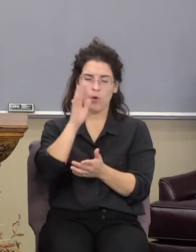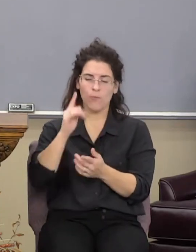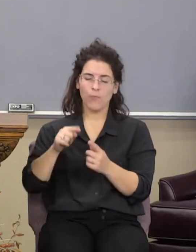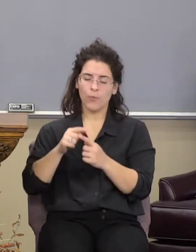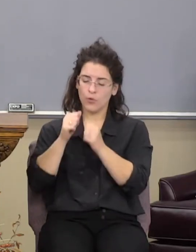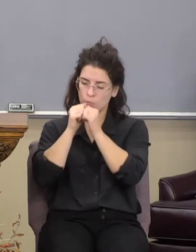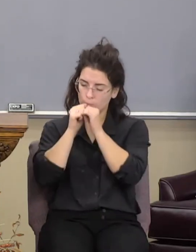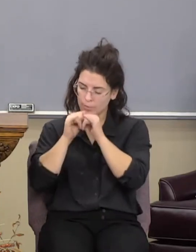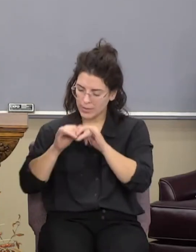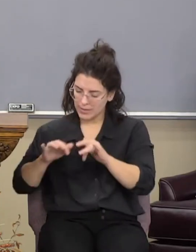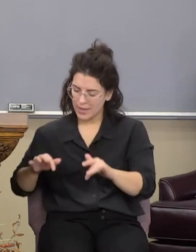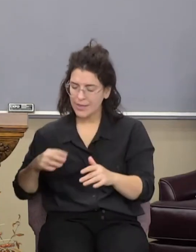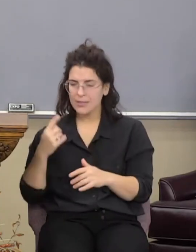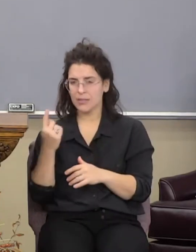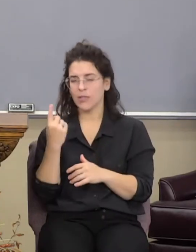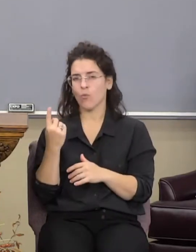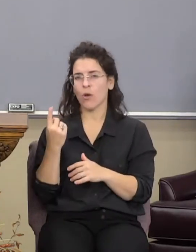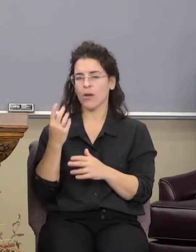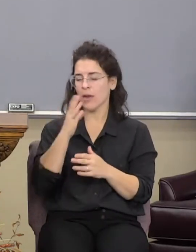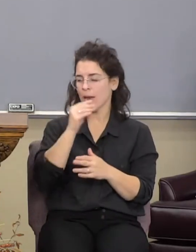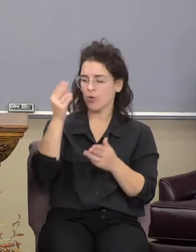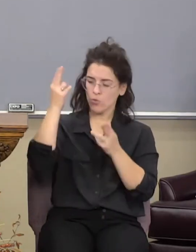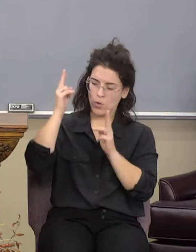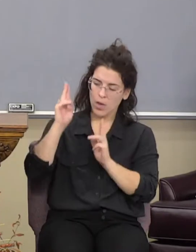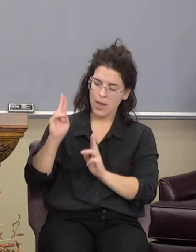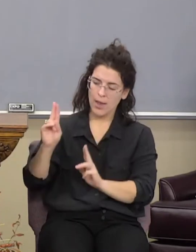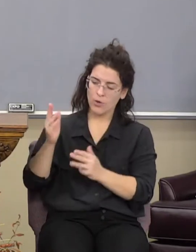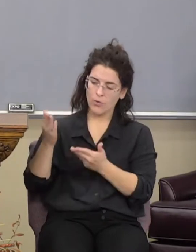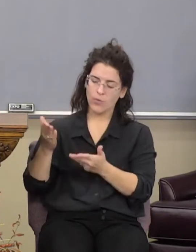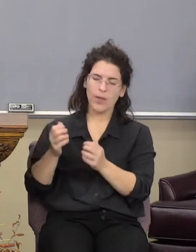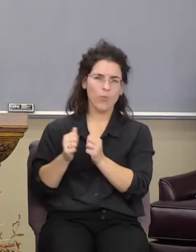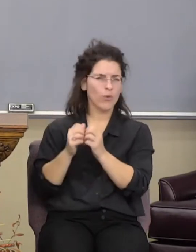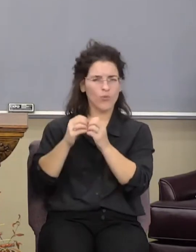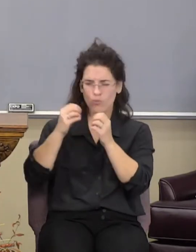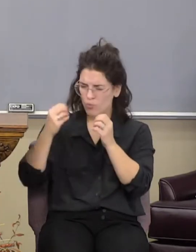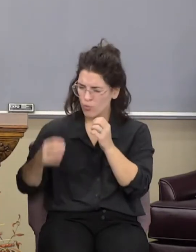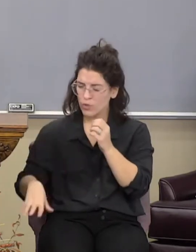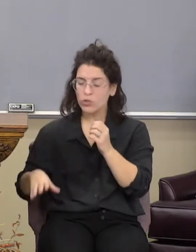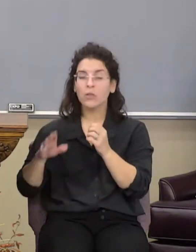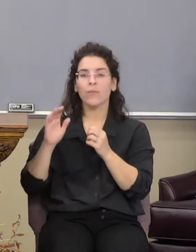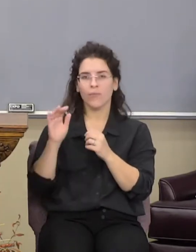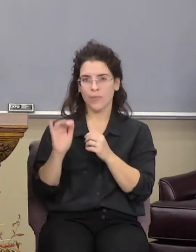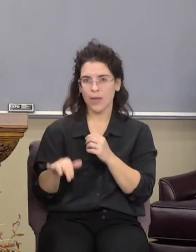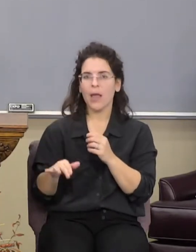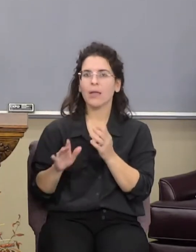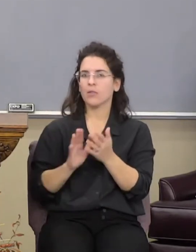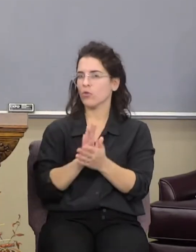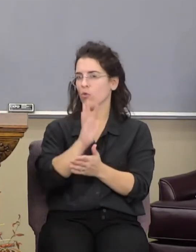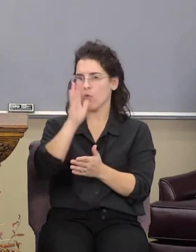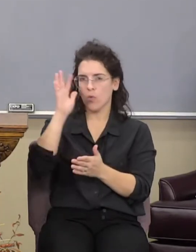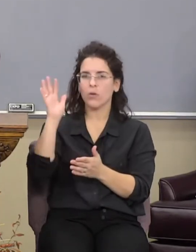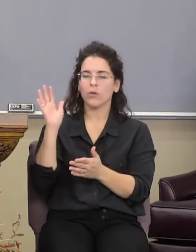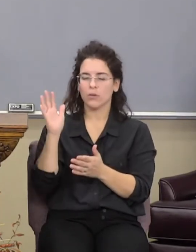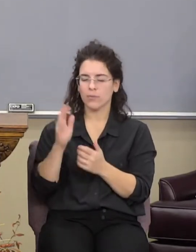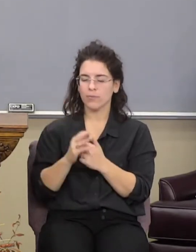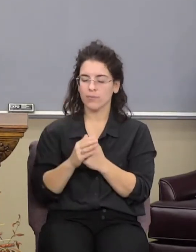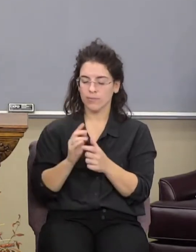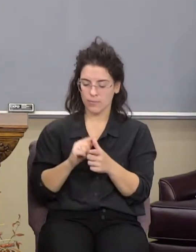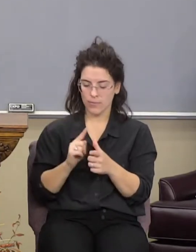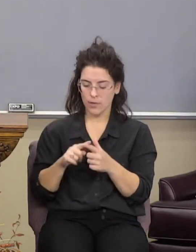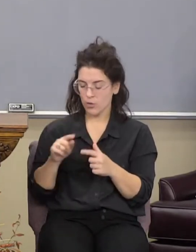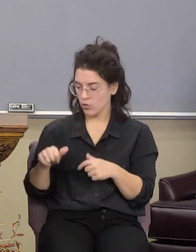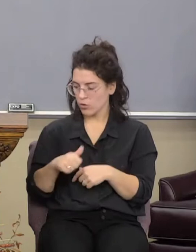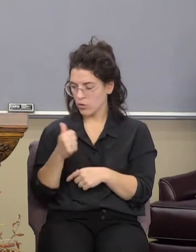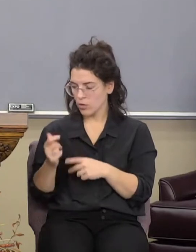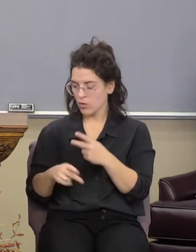bless someone and you honor them with riches, that's glory. Then there's another